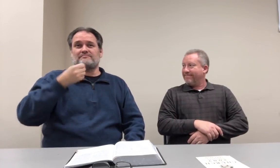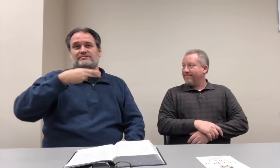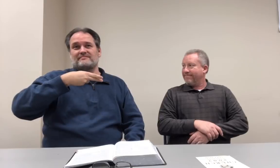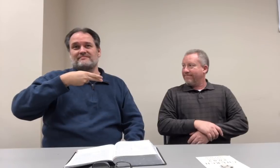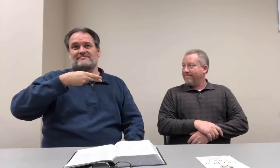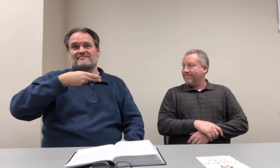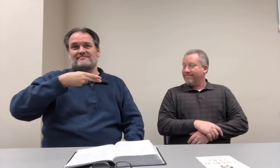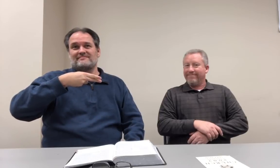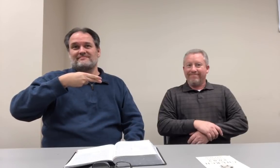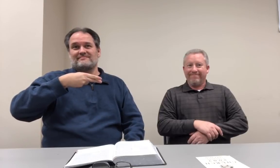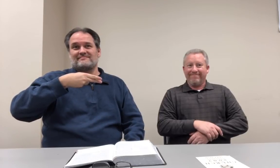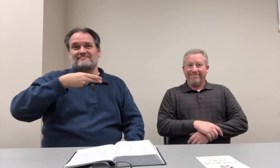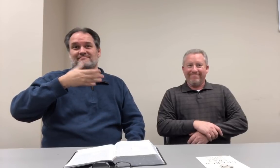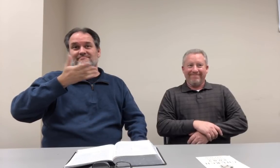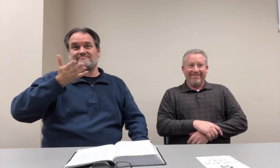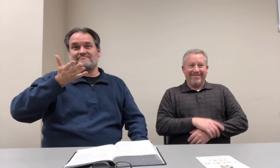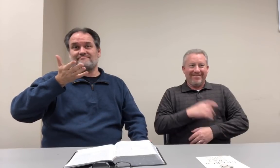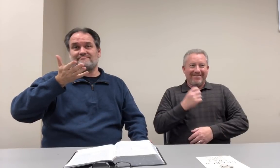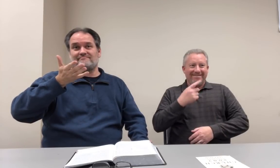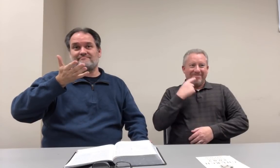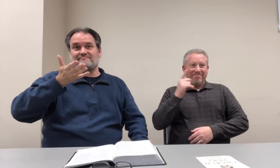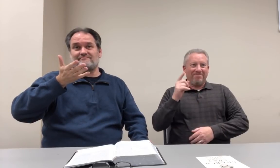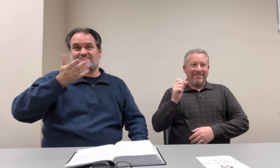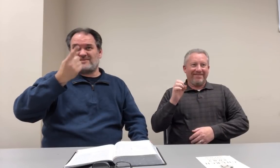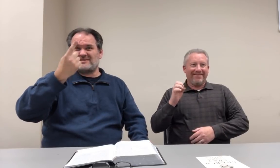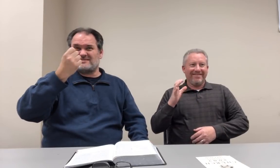So, we regret. Clearly, God regretted.